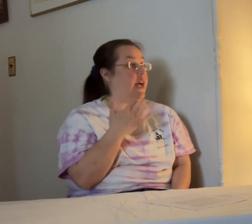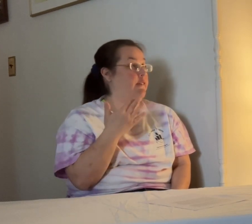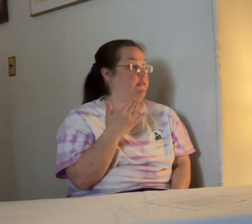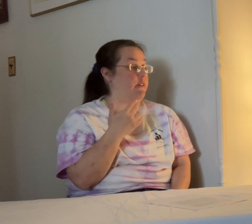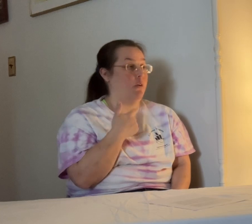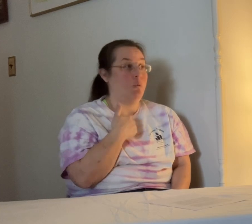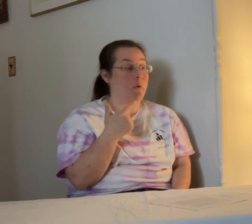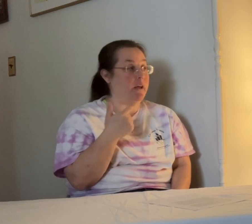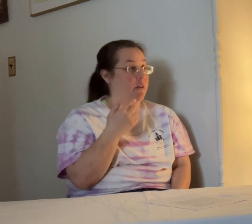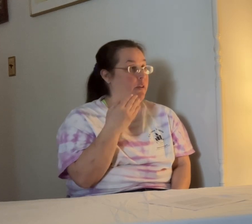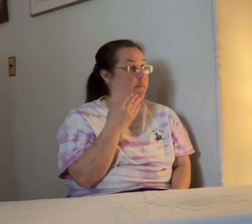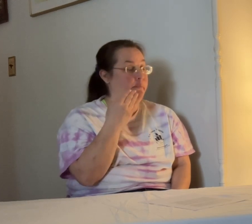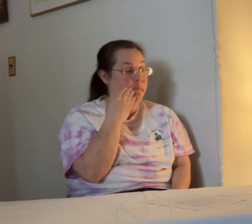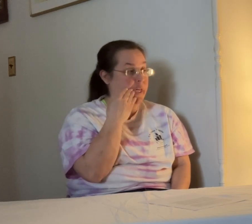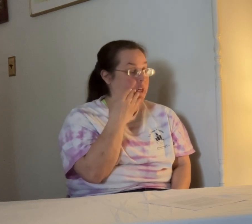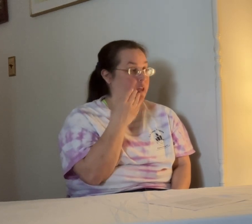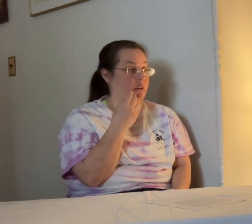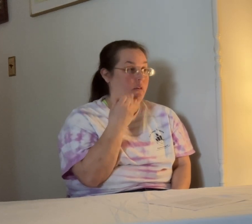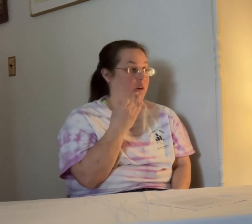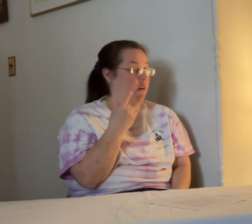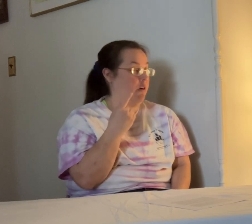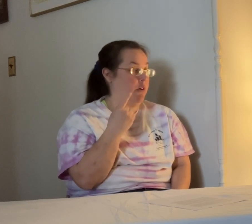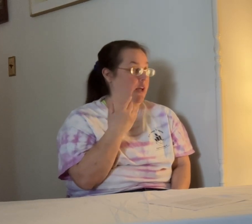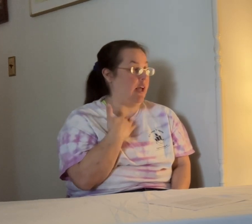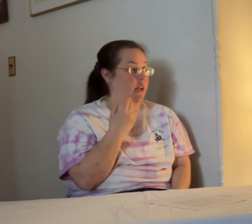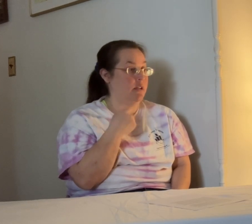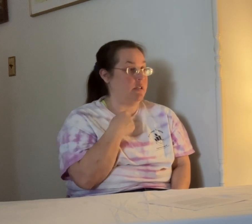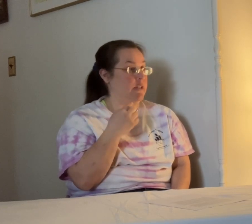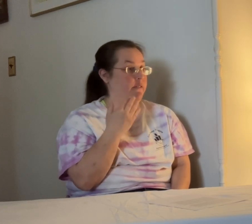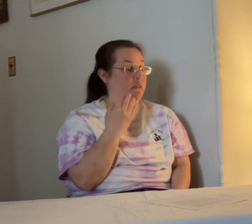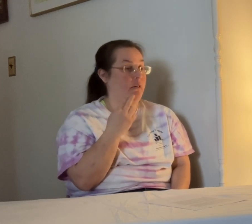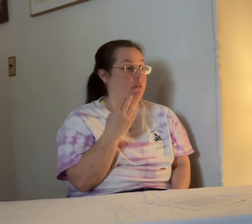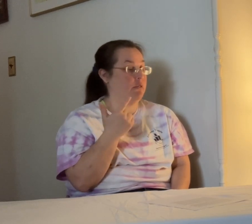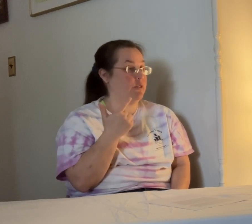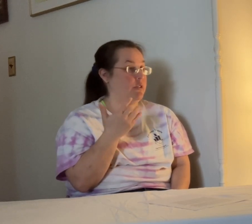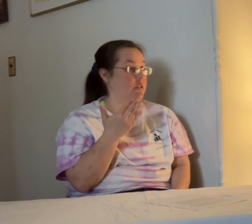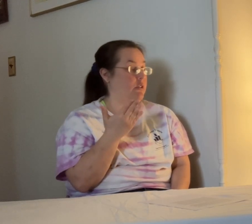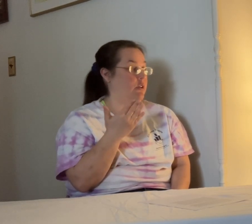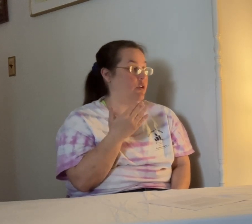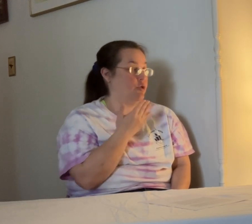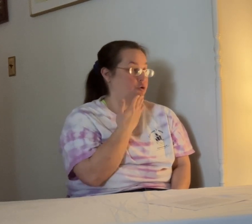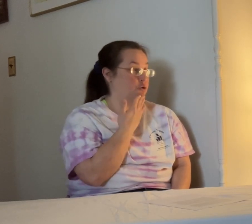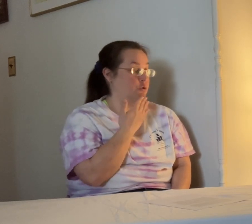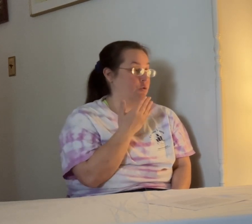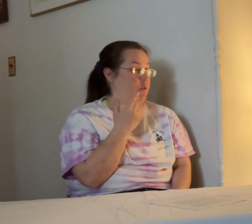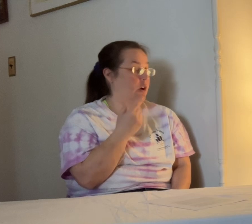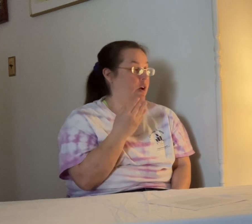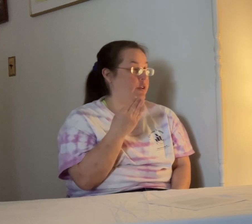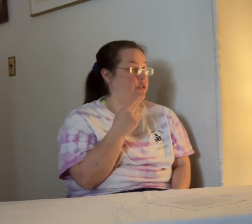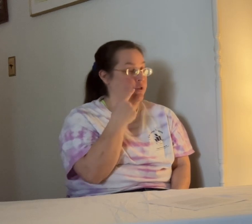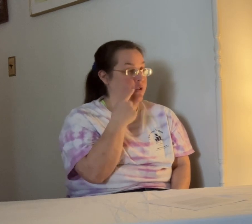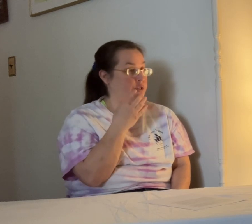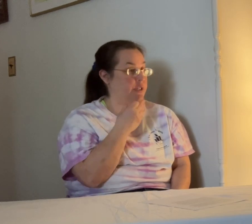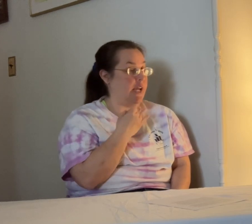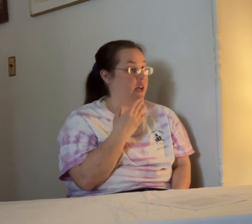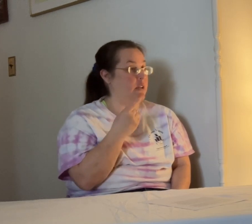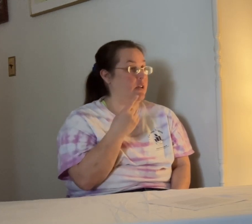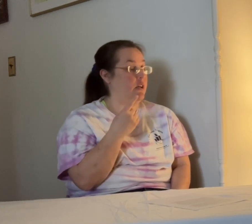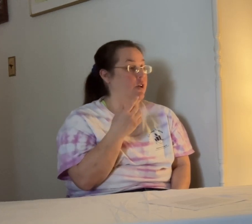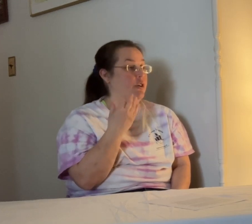Life will be hard and difficult to understand.